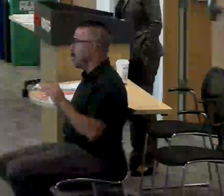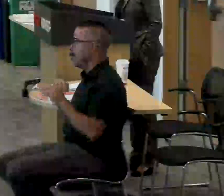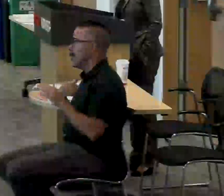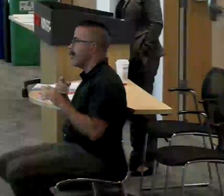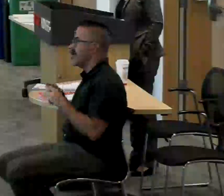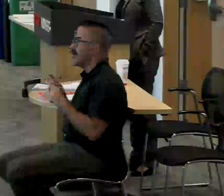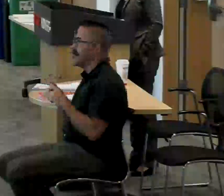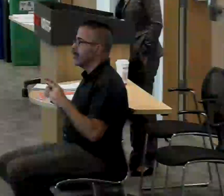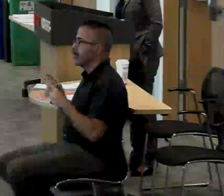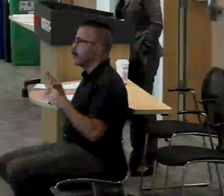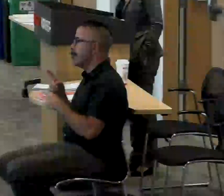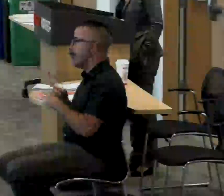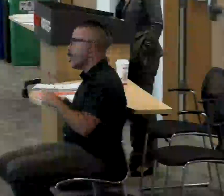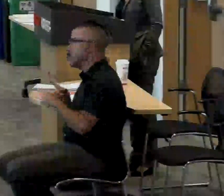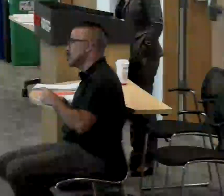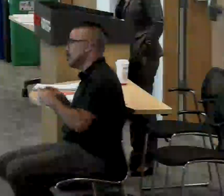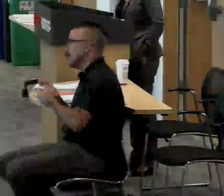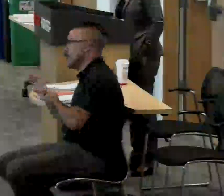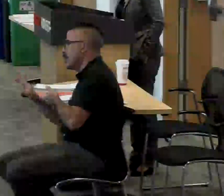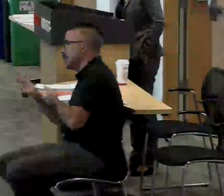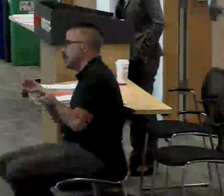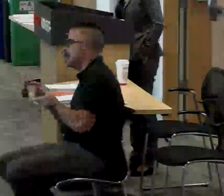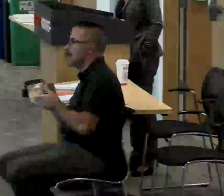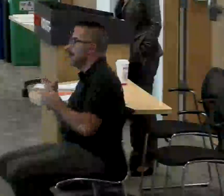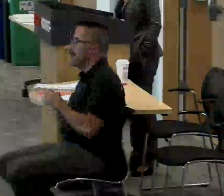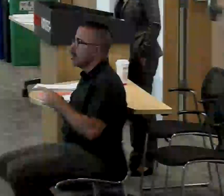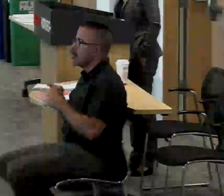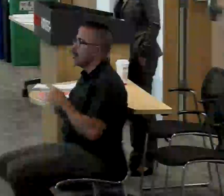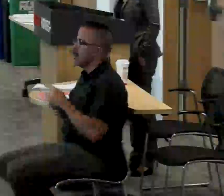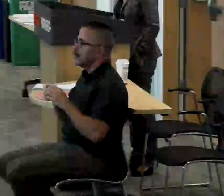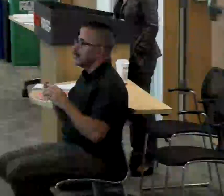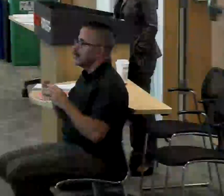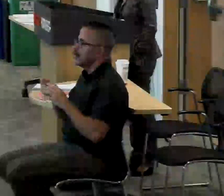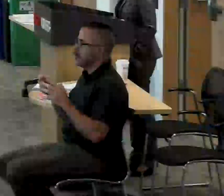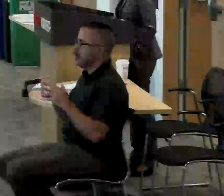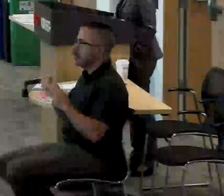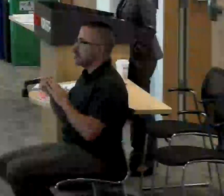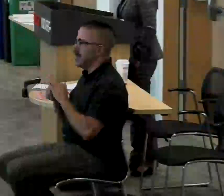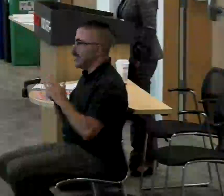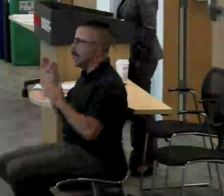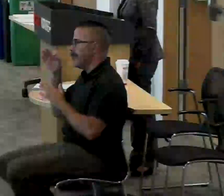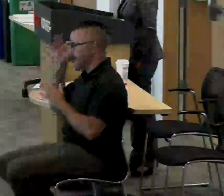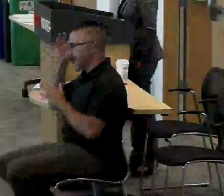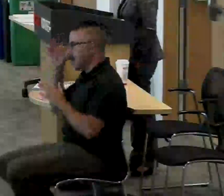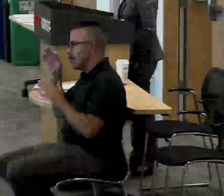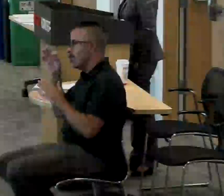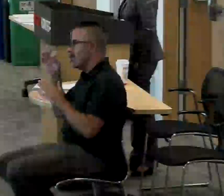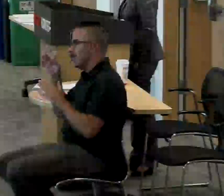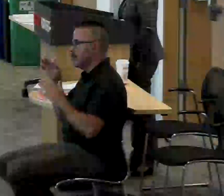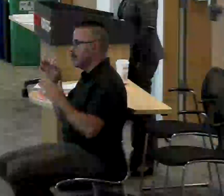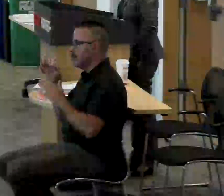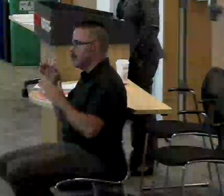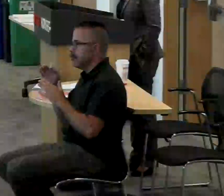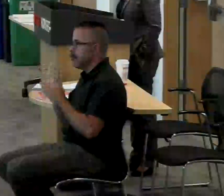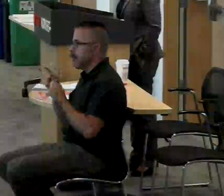partially funded, partially state, federal funded programs that also have a similar asset